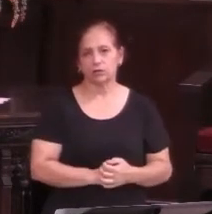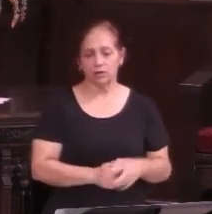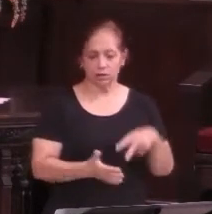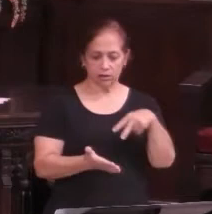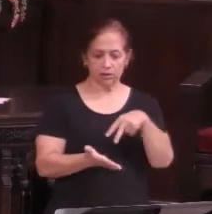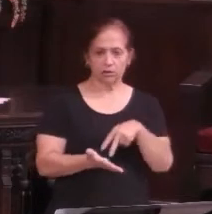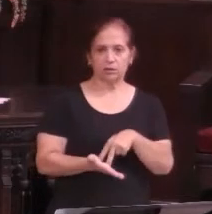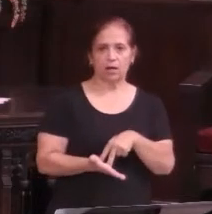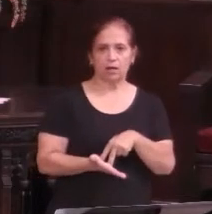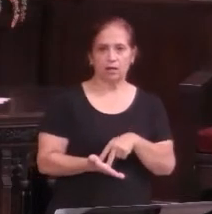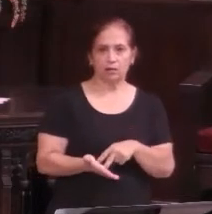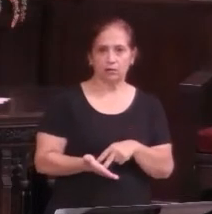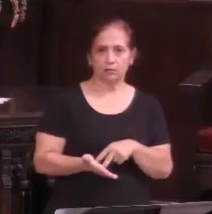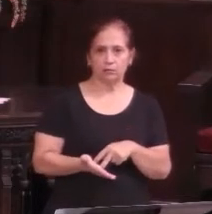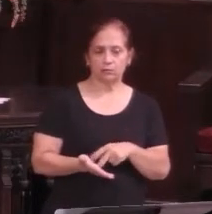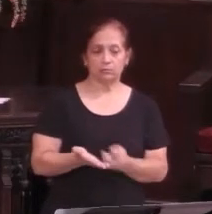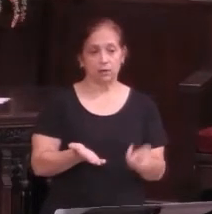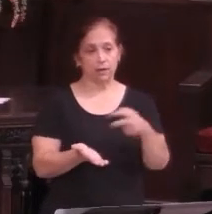standing up.